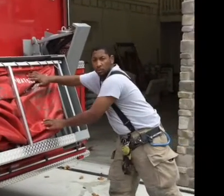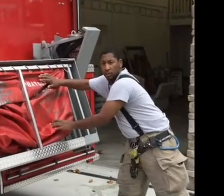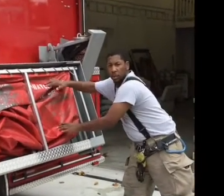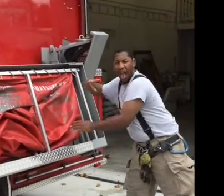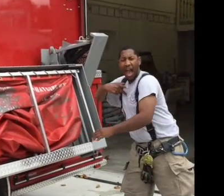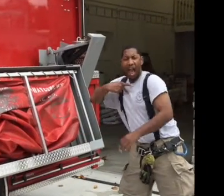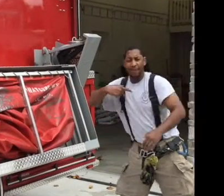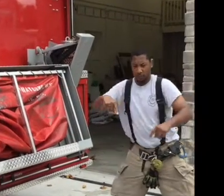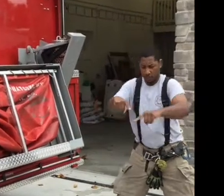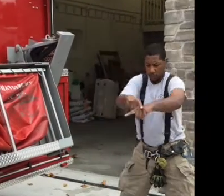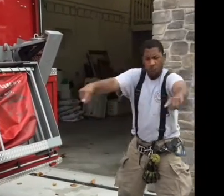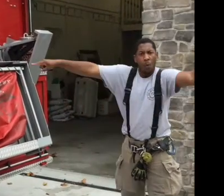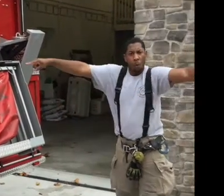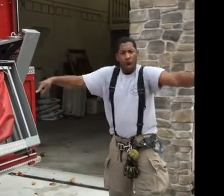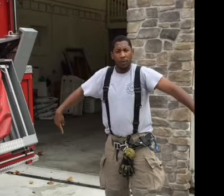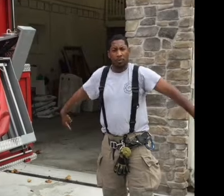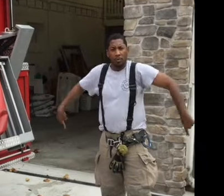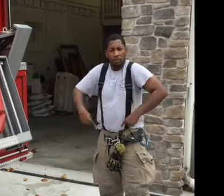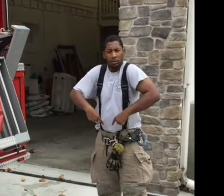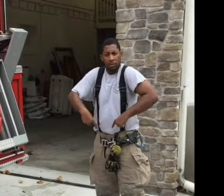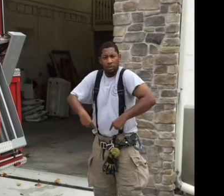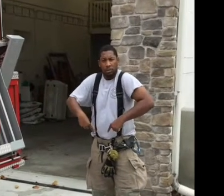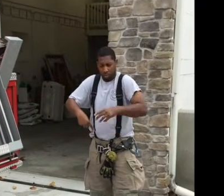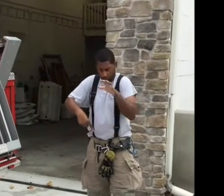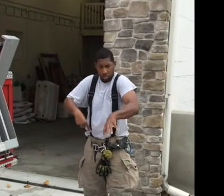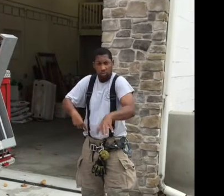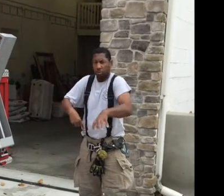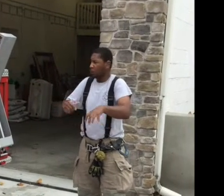would use this. It's a portable tank,